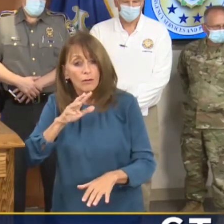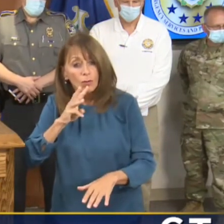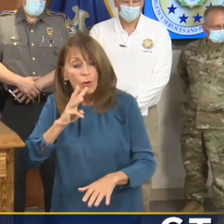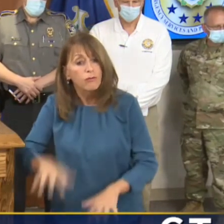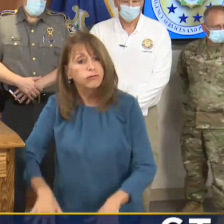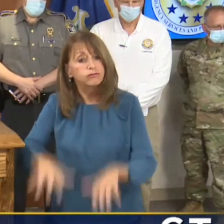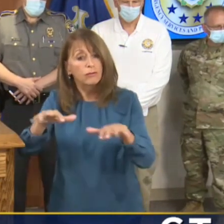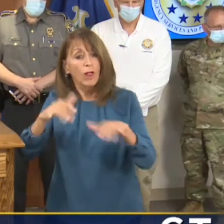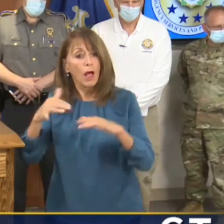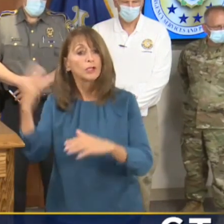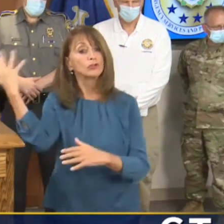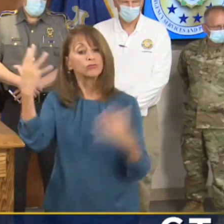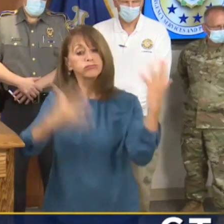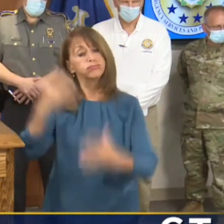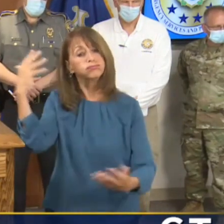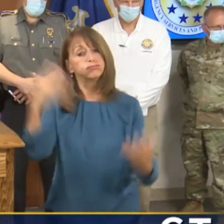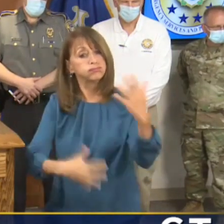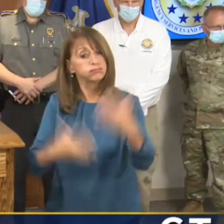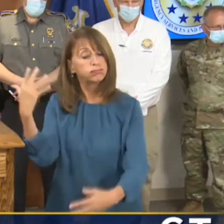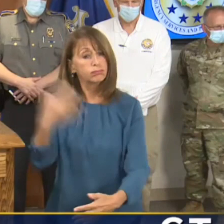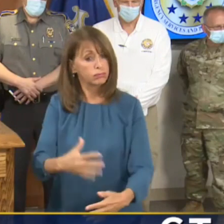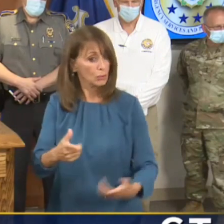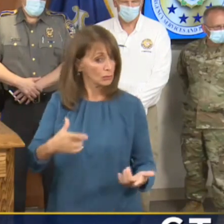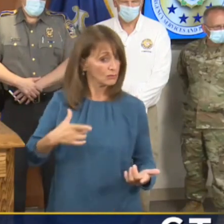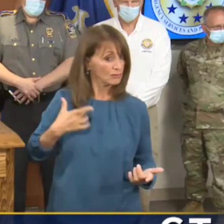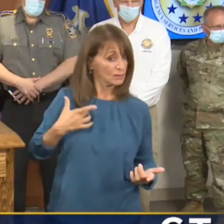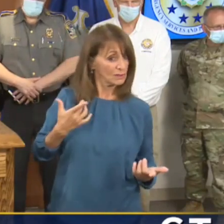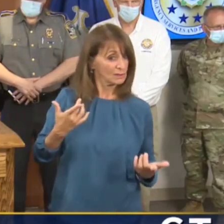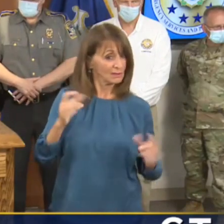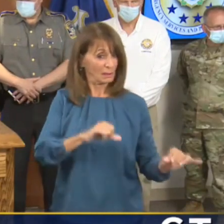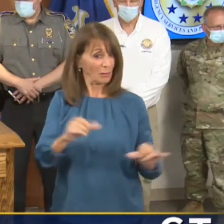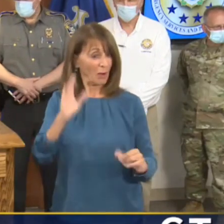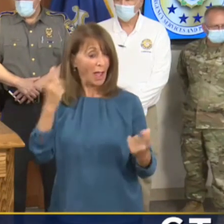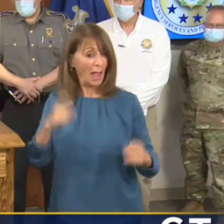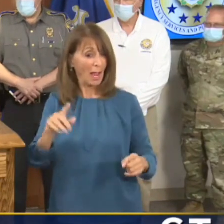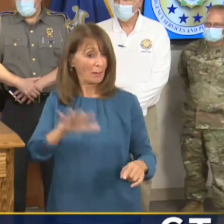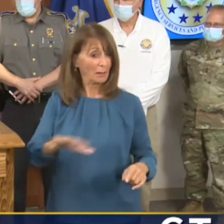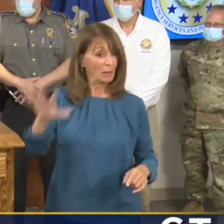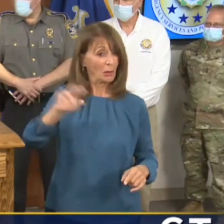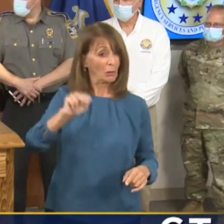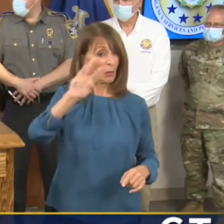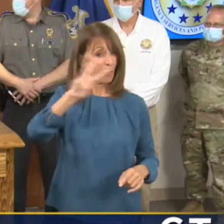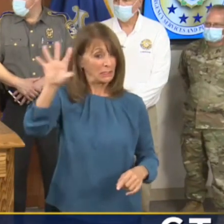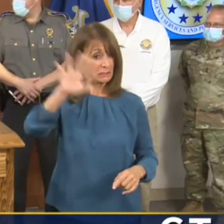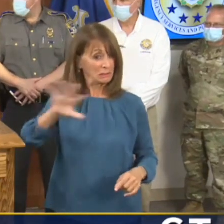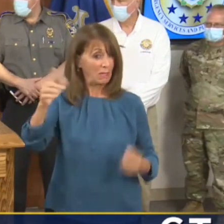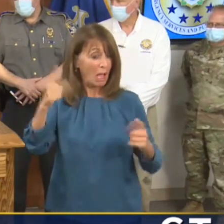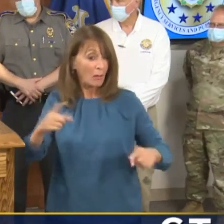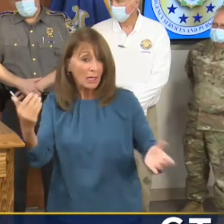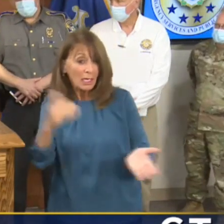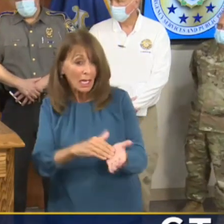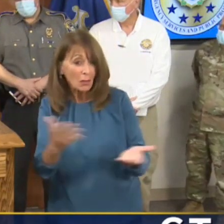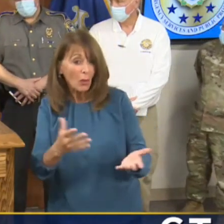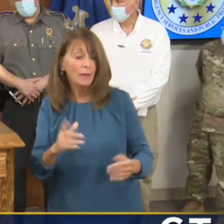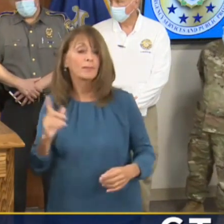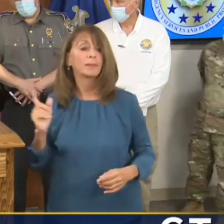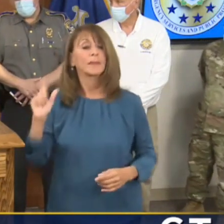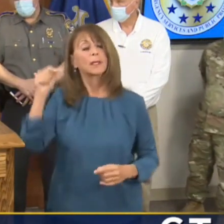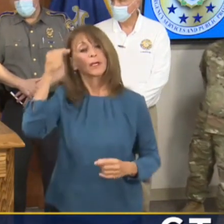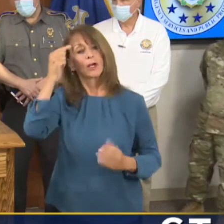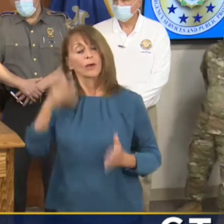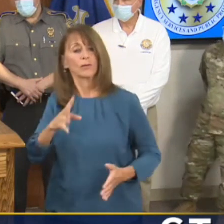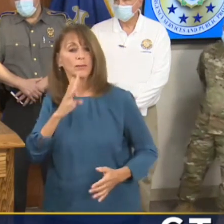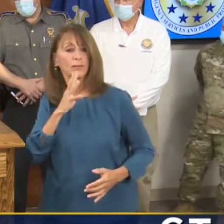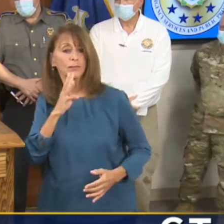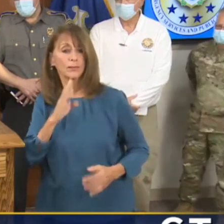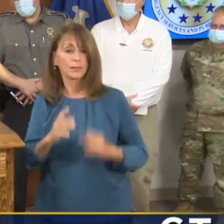down. Are you anticipating, and I don't know if anyone from the National Weather Service could help out. Yeah, I'm going to introduce David to Doug. I can just tell you right now, you looked at